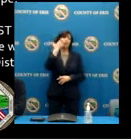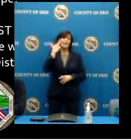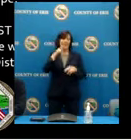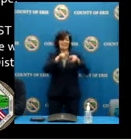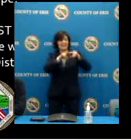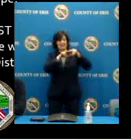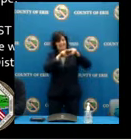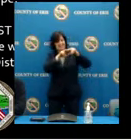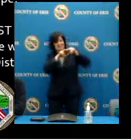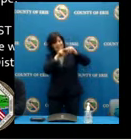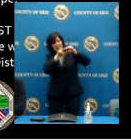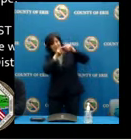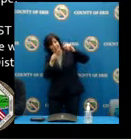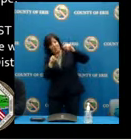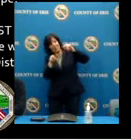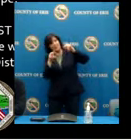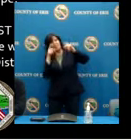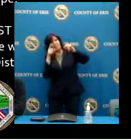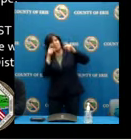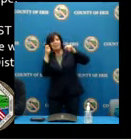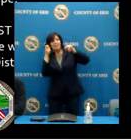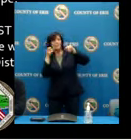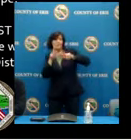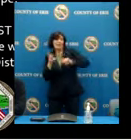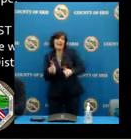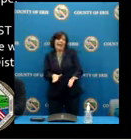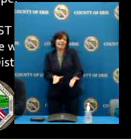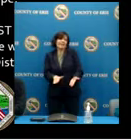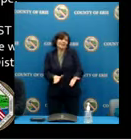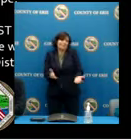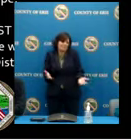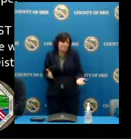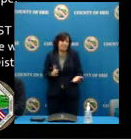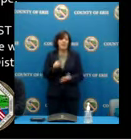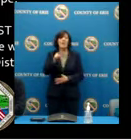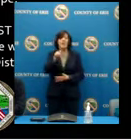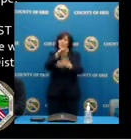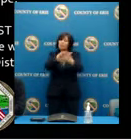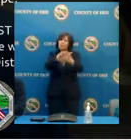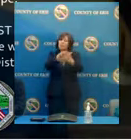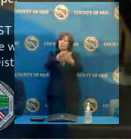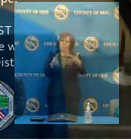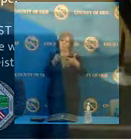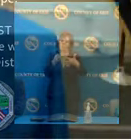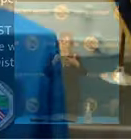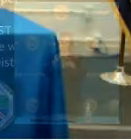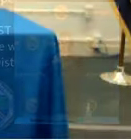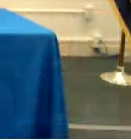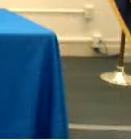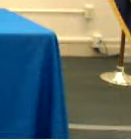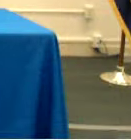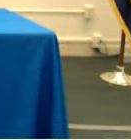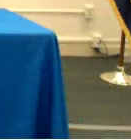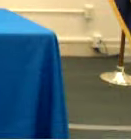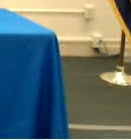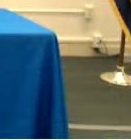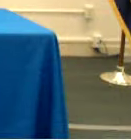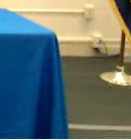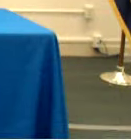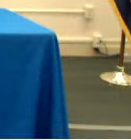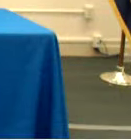ICUs was because of the deaths in the last 24 hours. Remember, this chart, which was released yesterday, is for the day